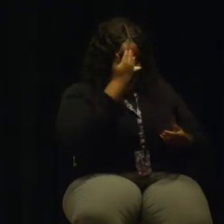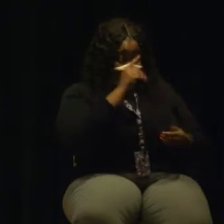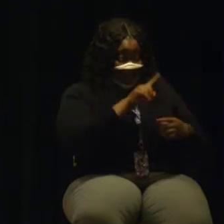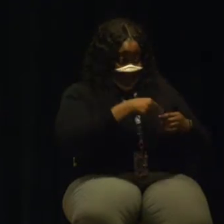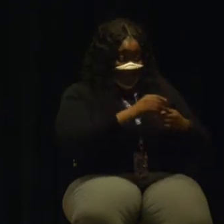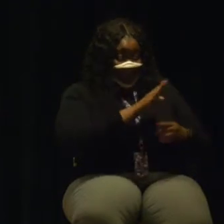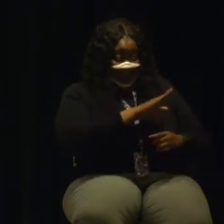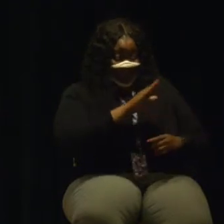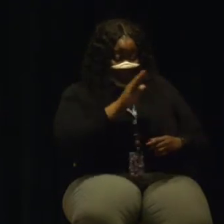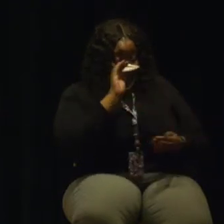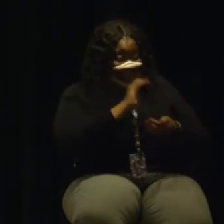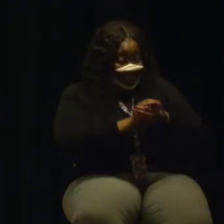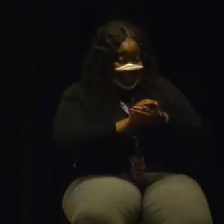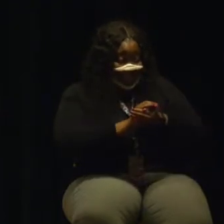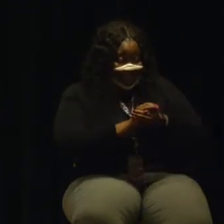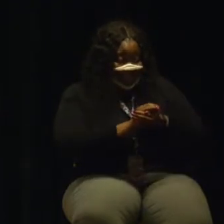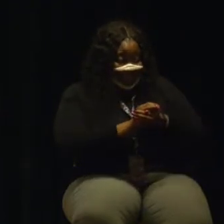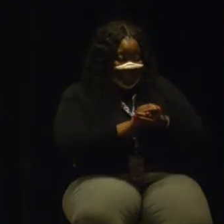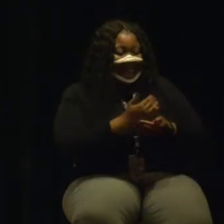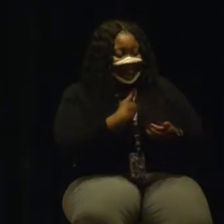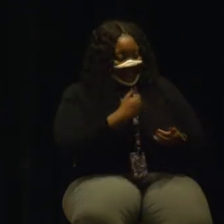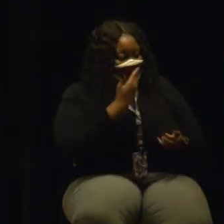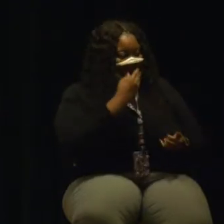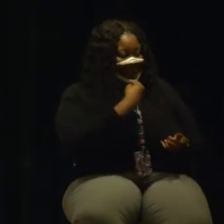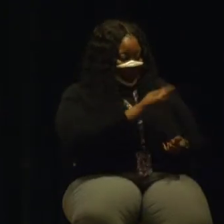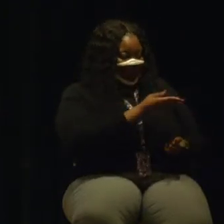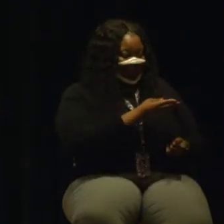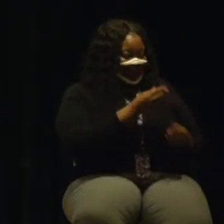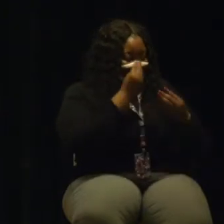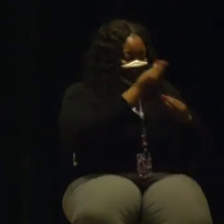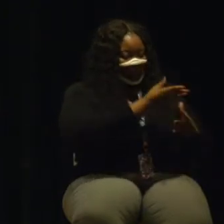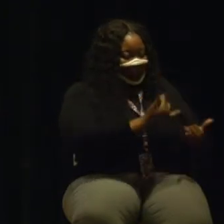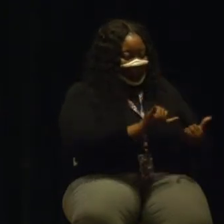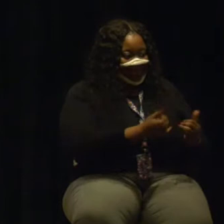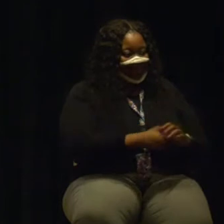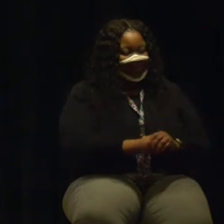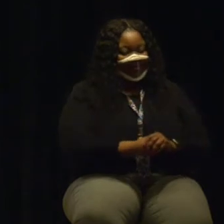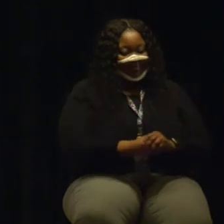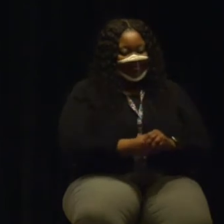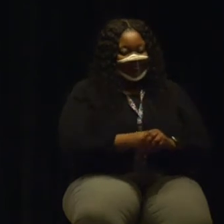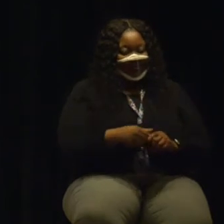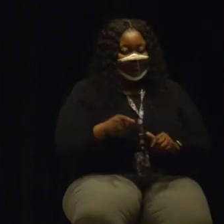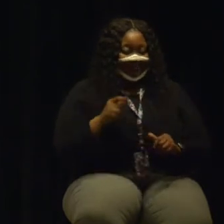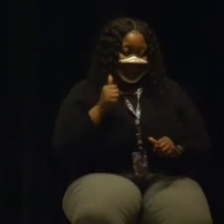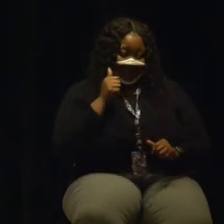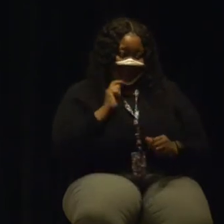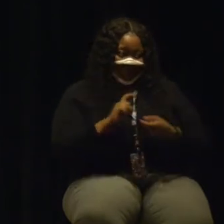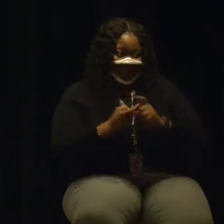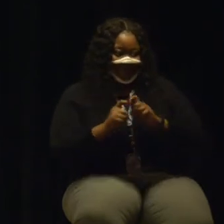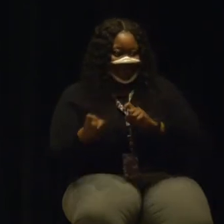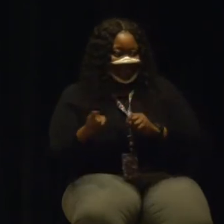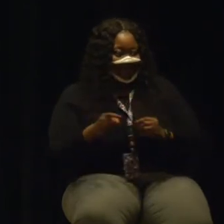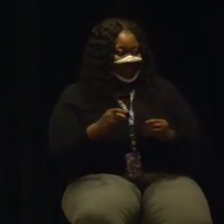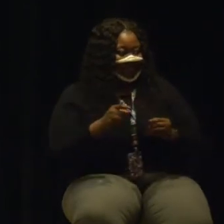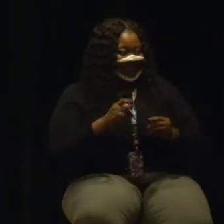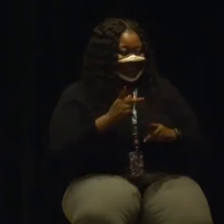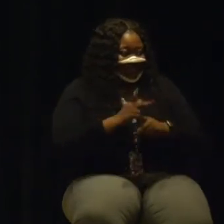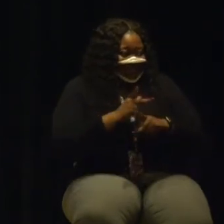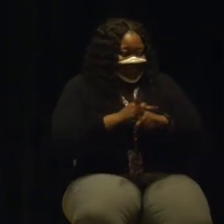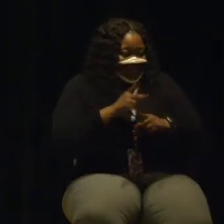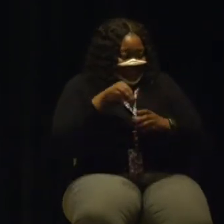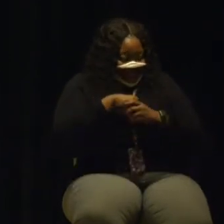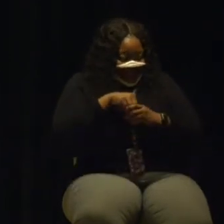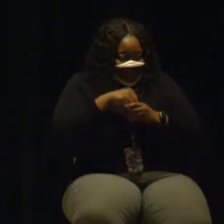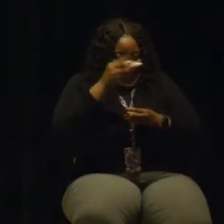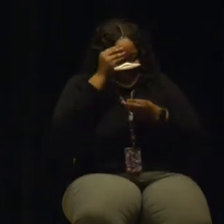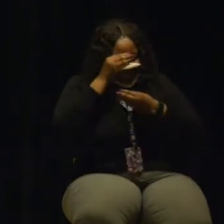he would make her pay for the hotels and trips and keep receipts. And then he would reimburse her like it was a business expense.